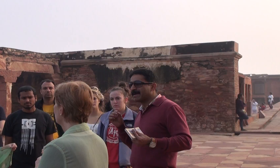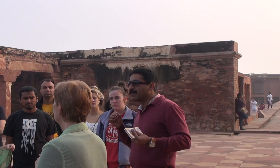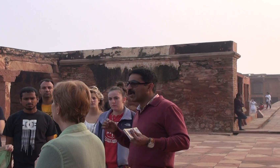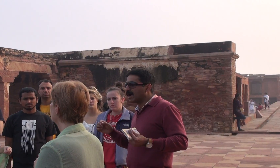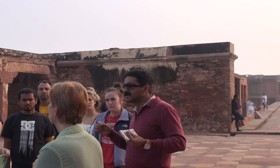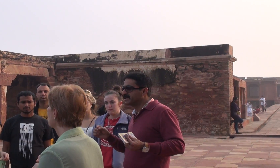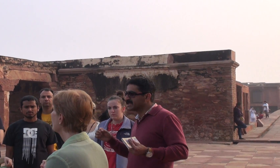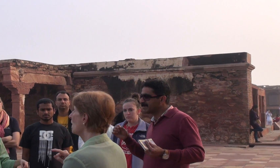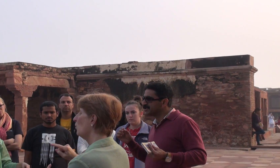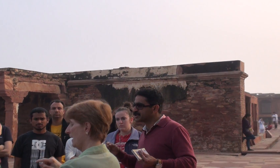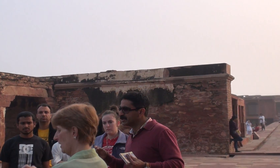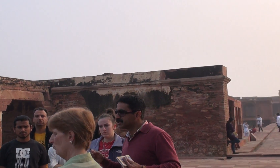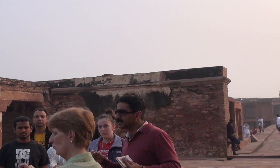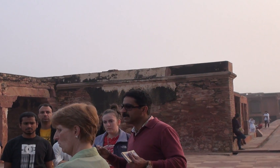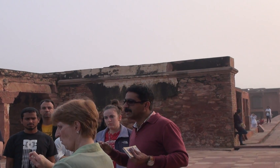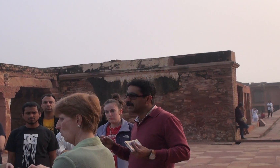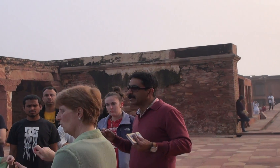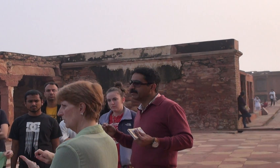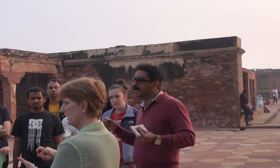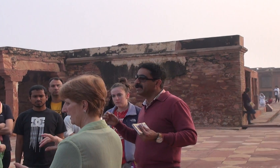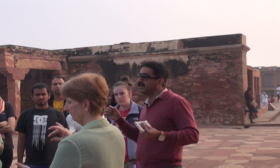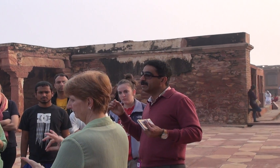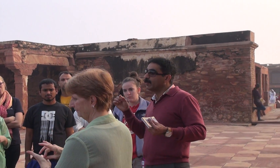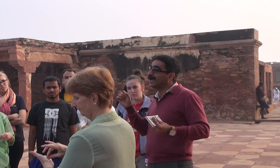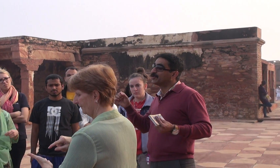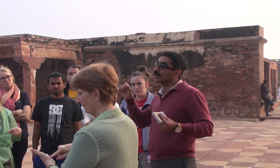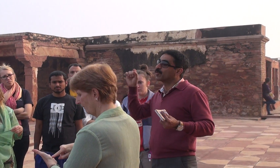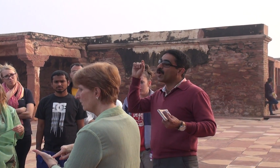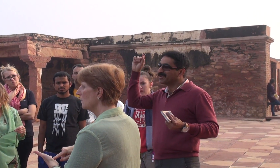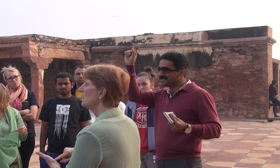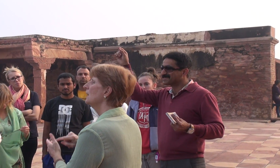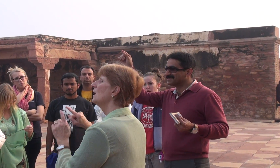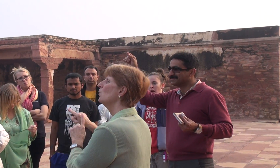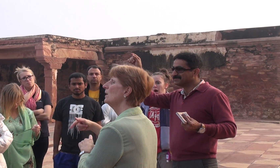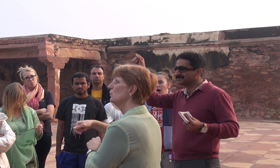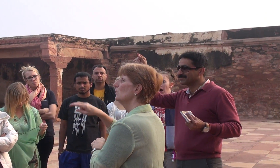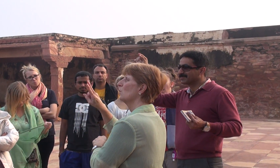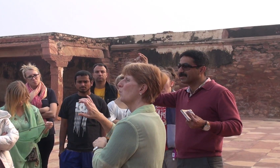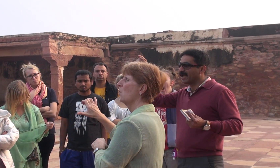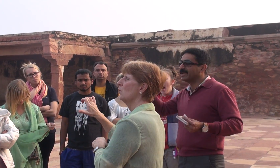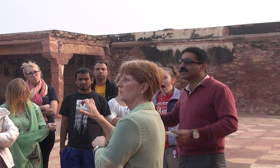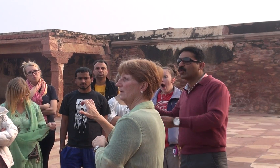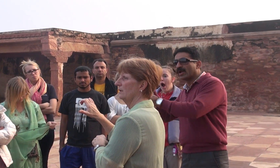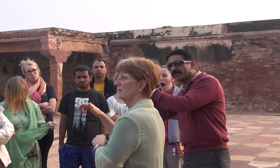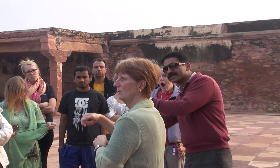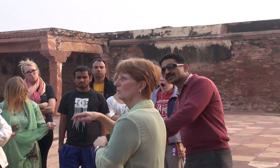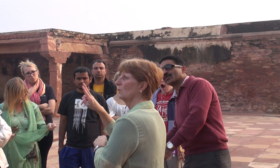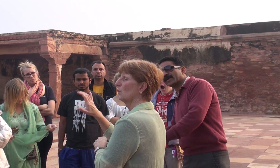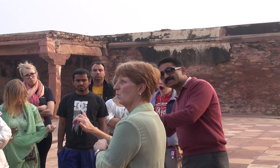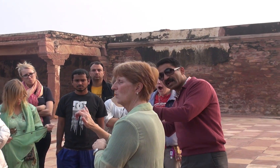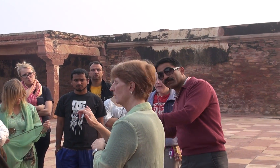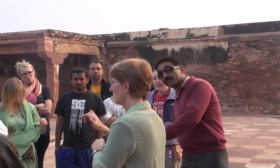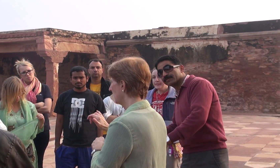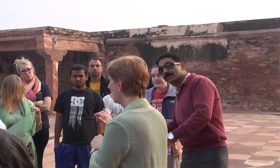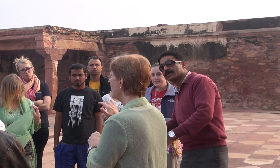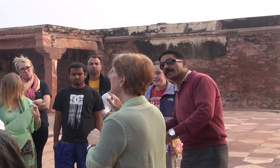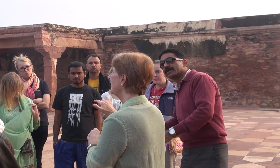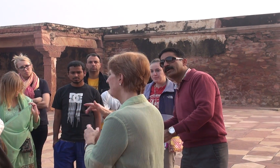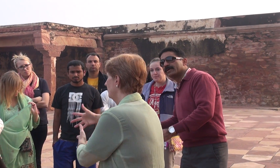In his memoirs, he has mentioned that he went to the quarries and he quarried the stone